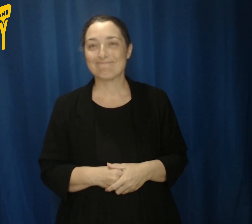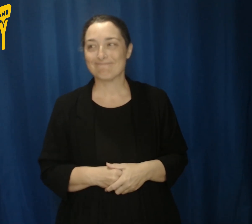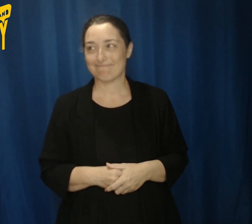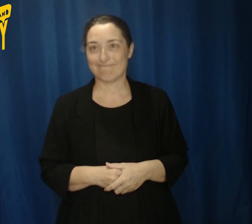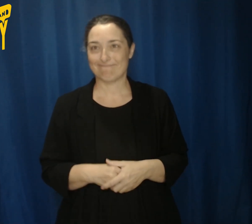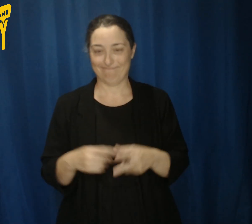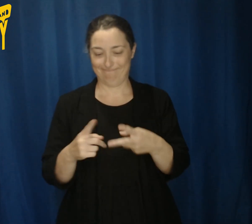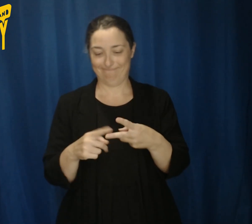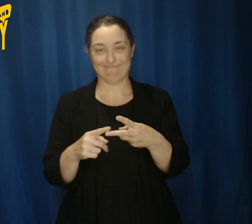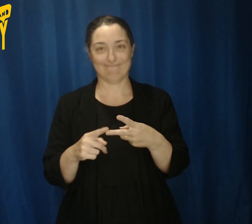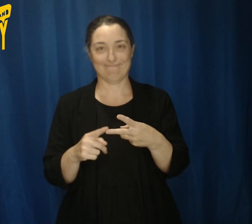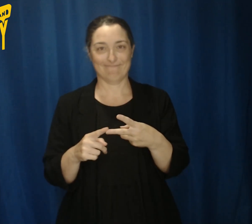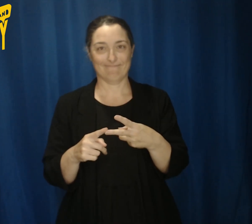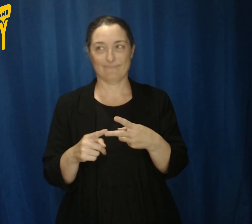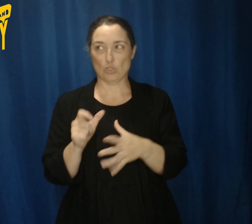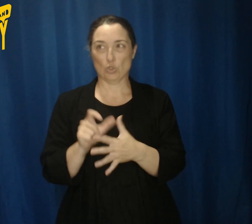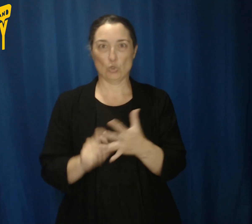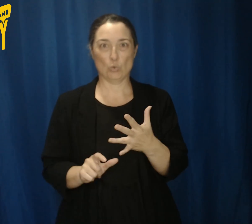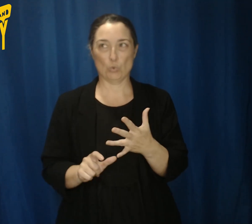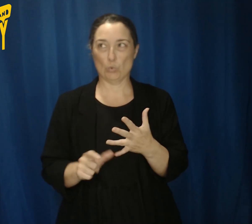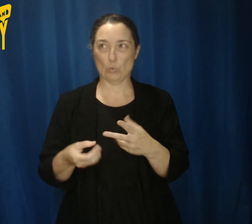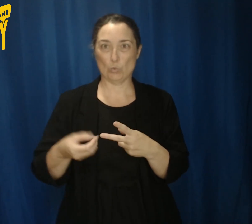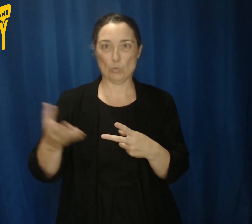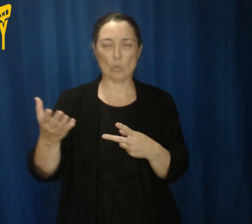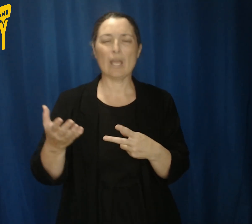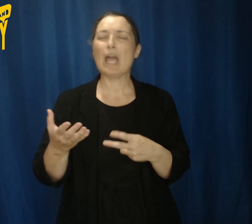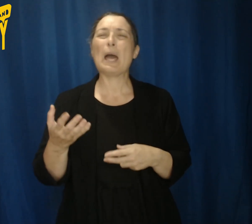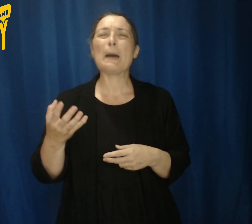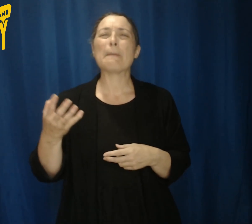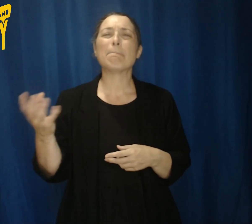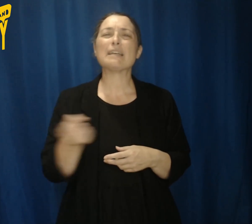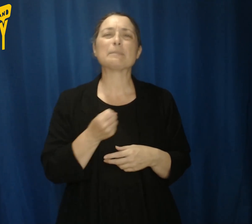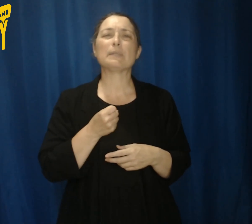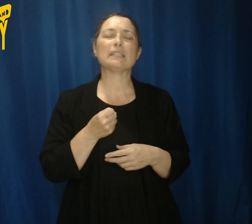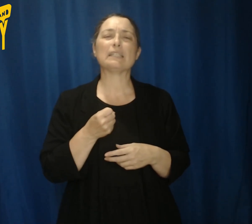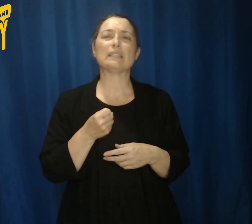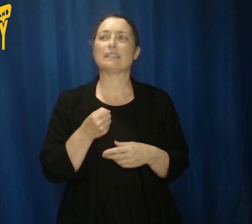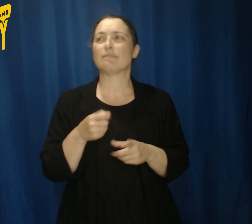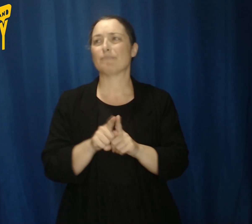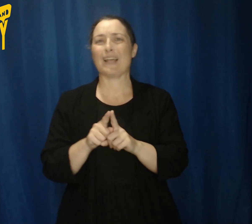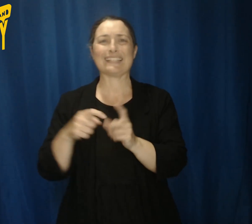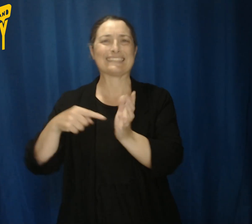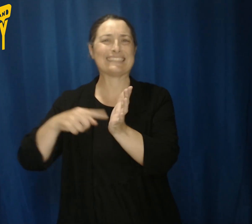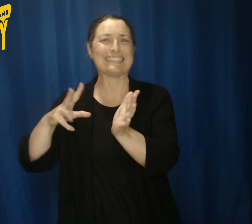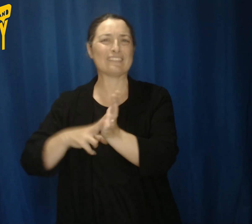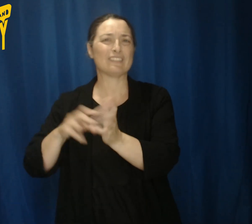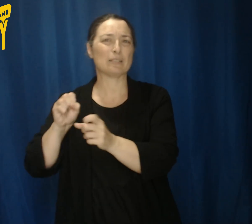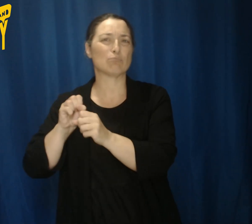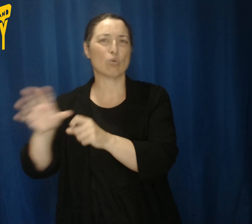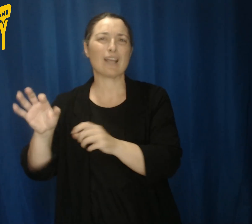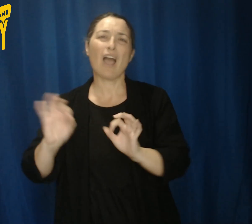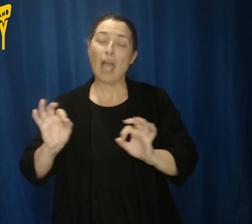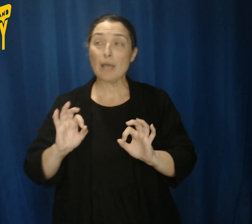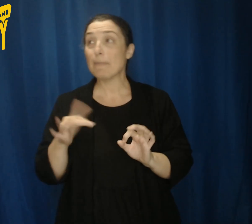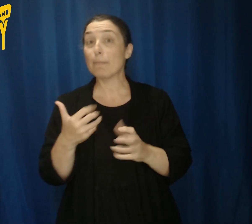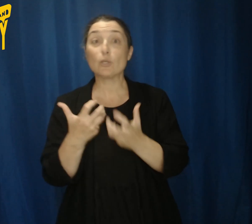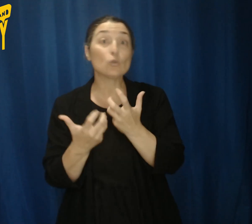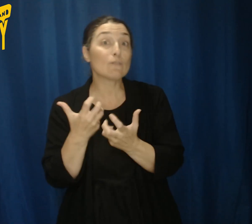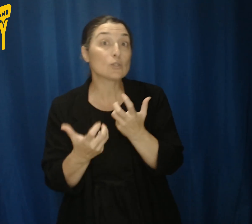if I can think of something, now that doesn't have to be a broadcaster, that could be, what university would I be able to develop this at?